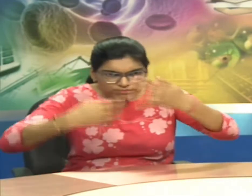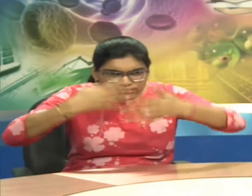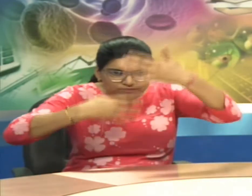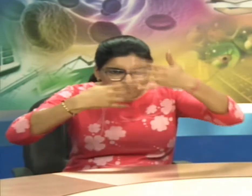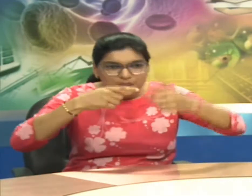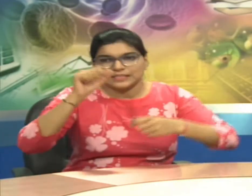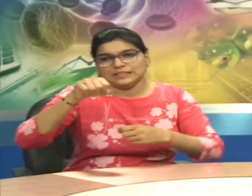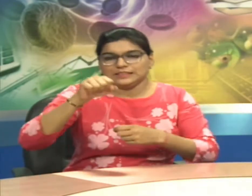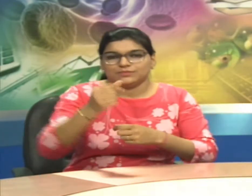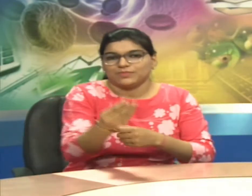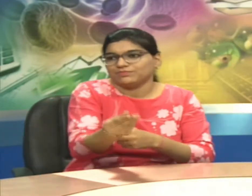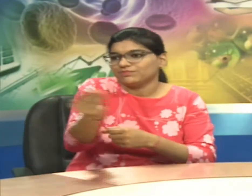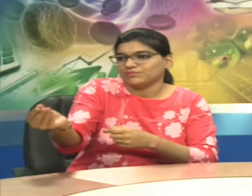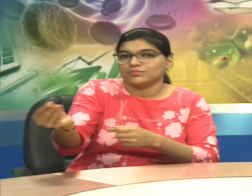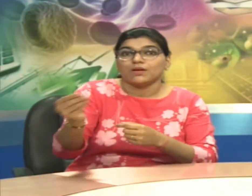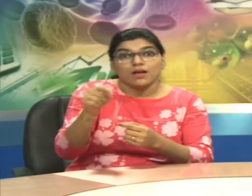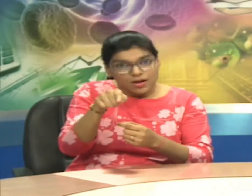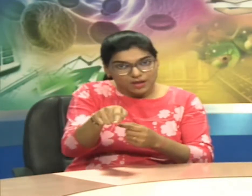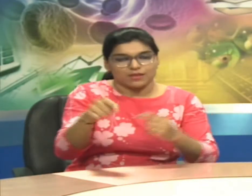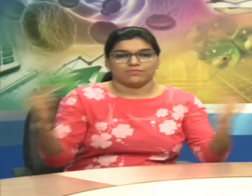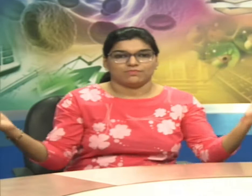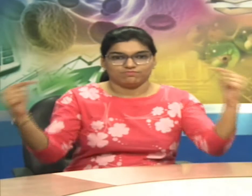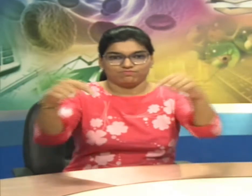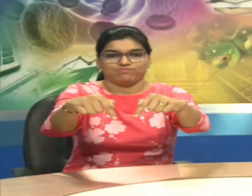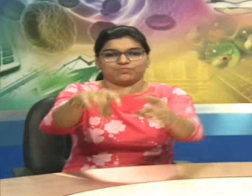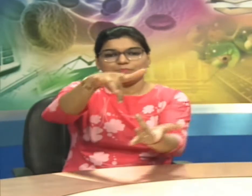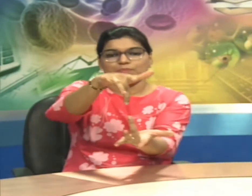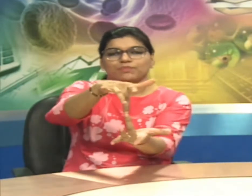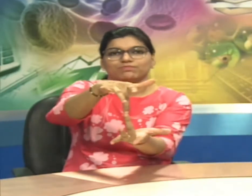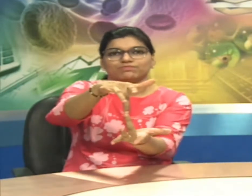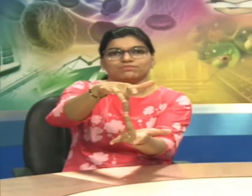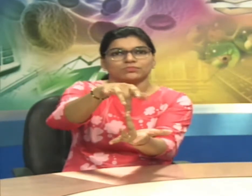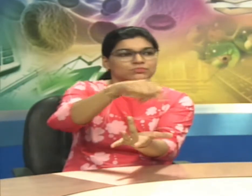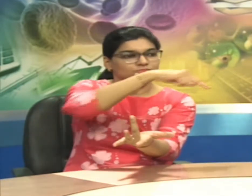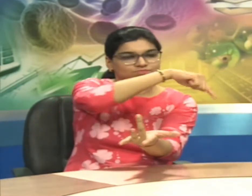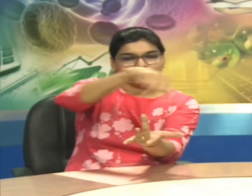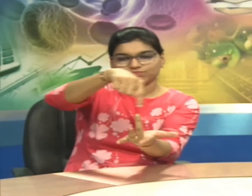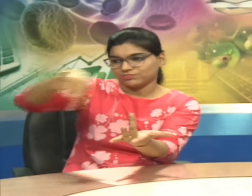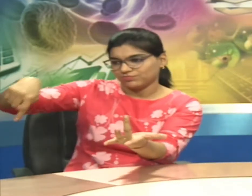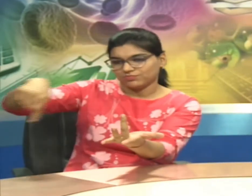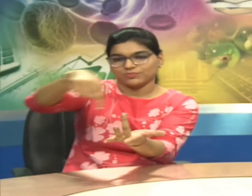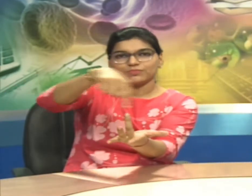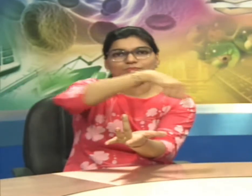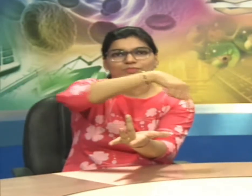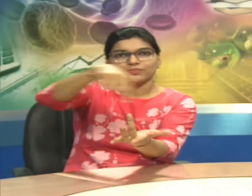Bank, after that, the child can get it from the bank. Here, bank work